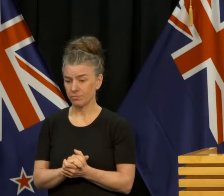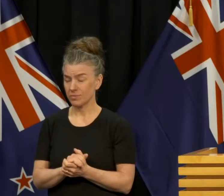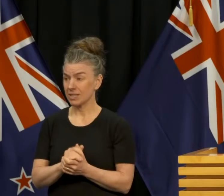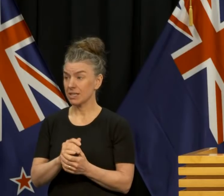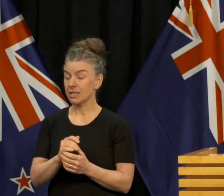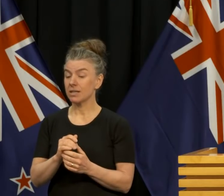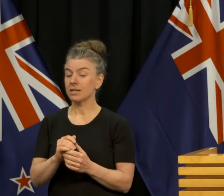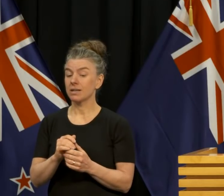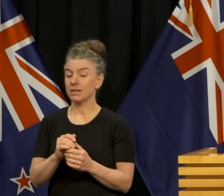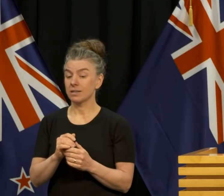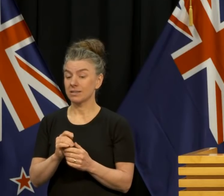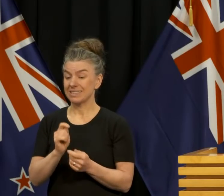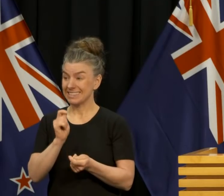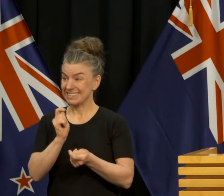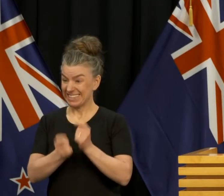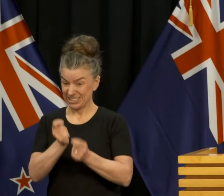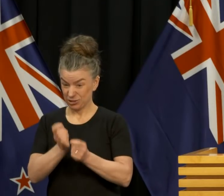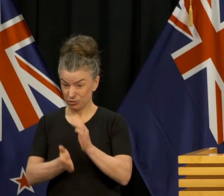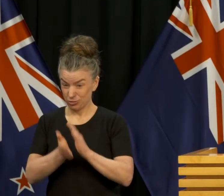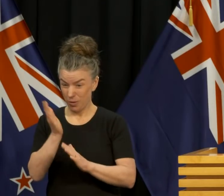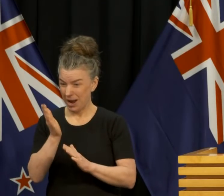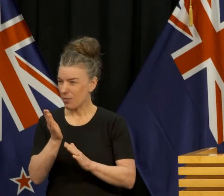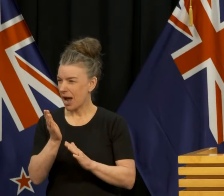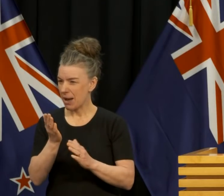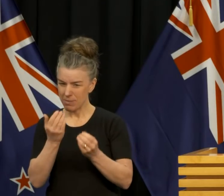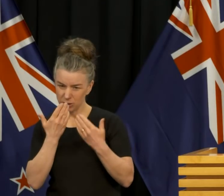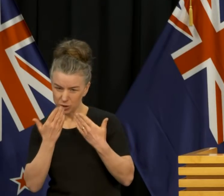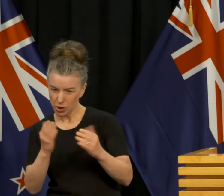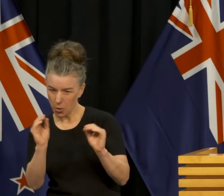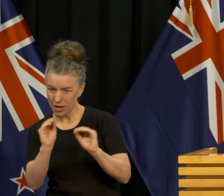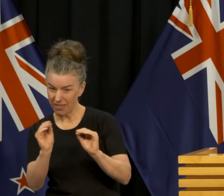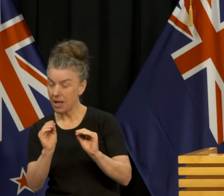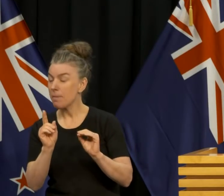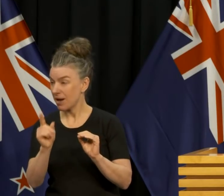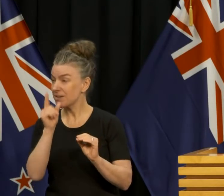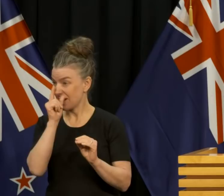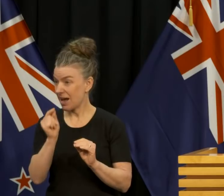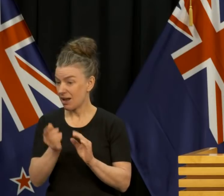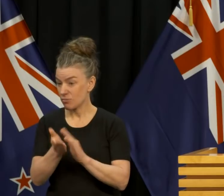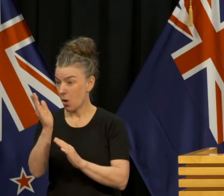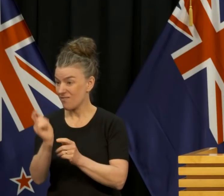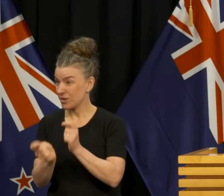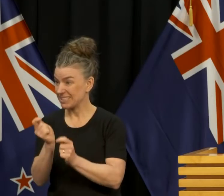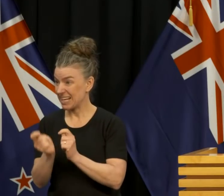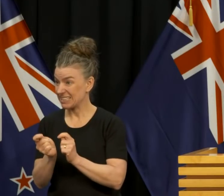after contact won't necessarily show anything, but testing is available to them.